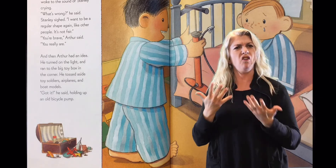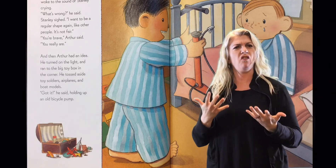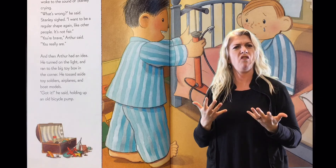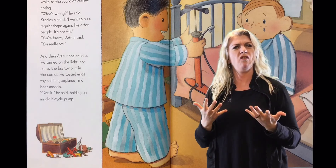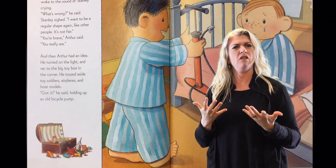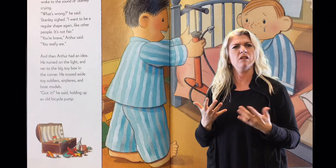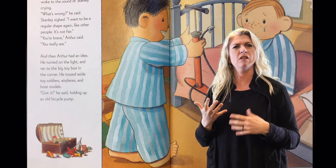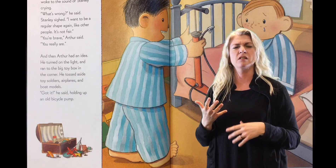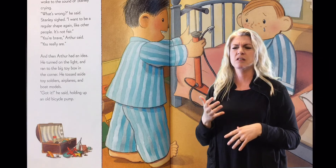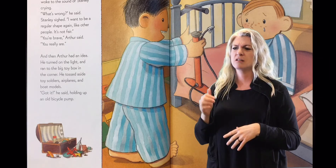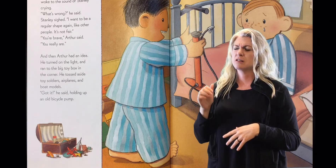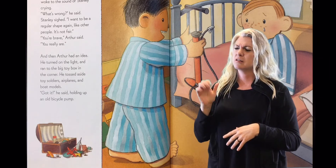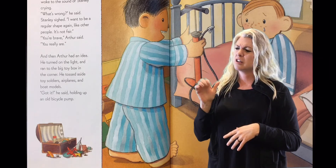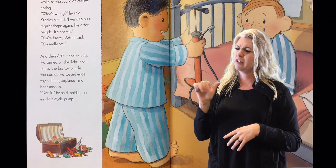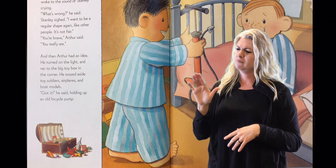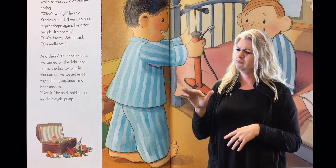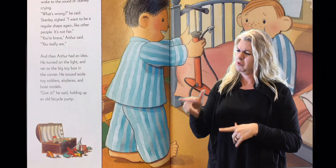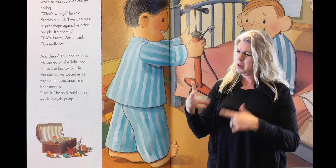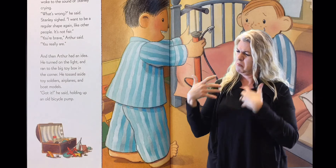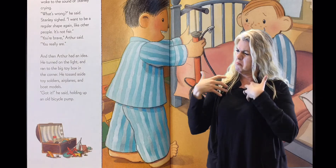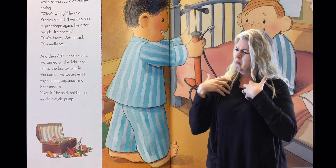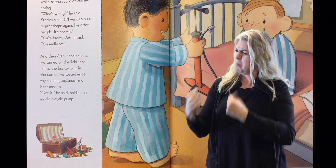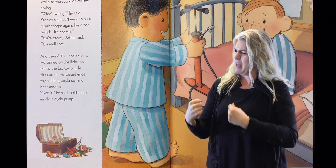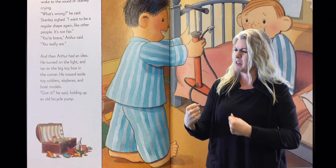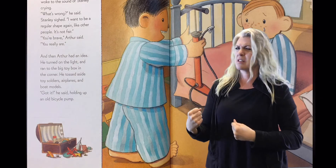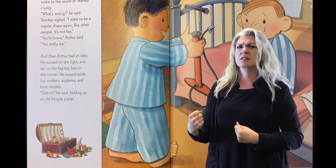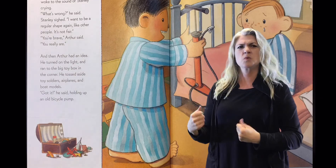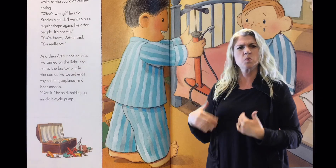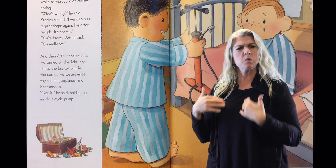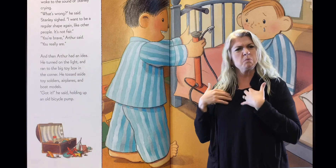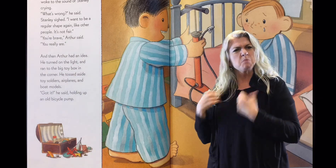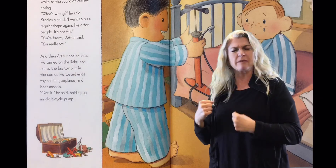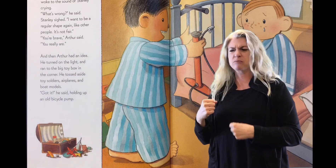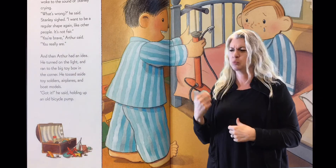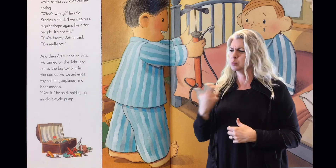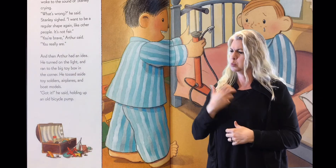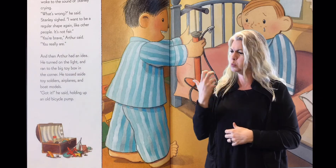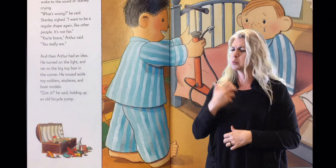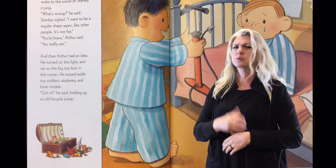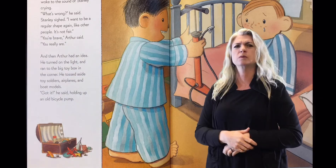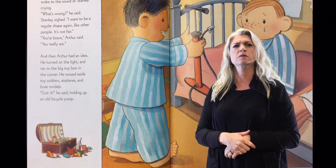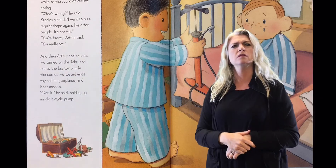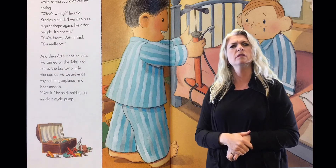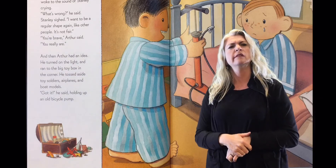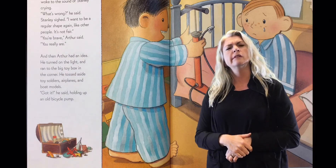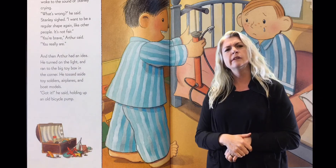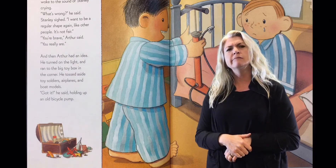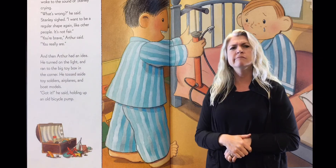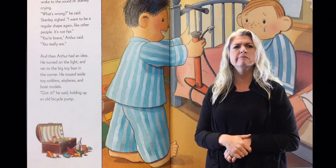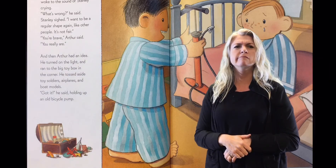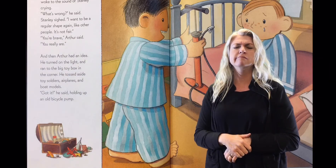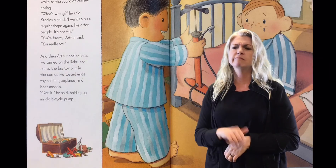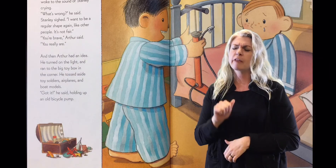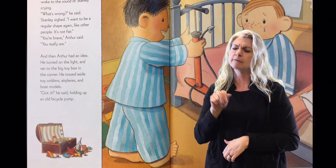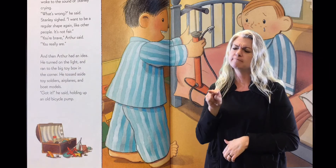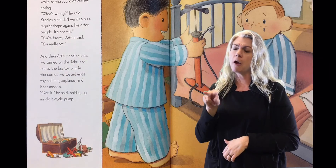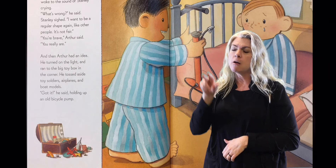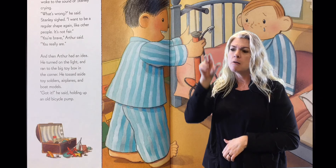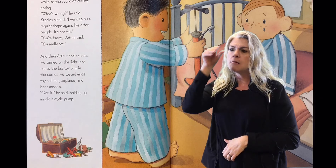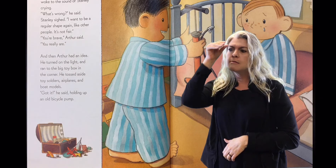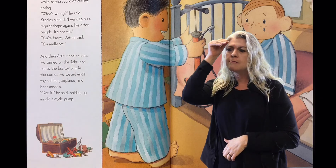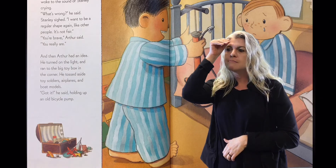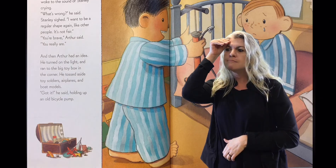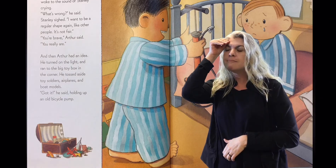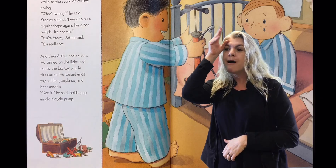"You're brave," Arthur said. "You really are." And then Arthur had an idea.